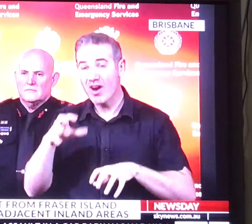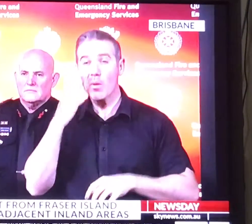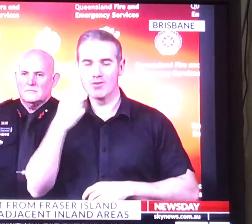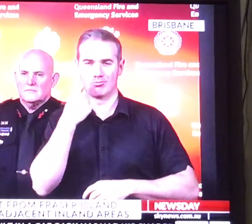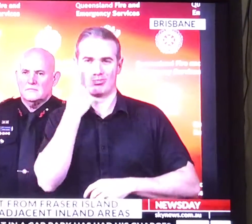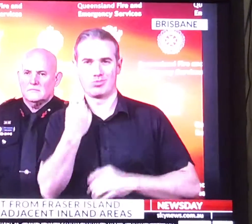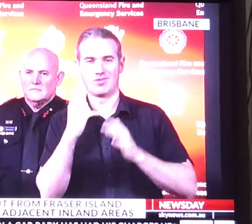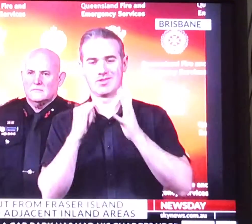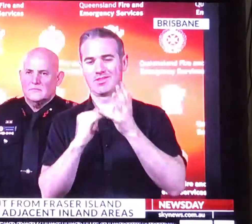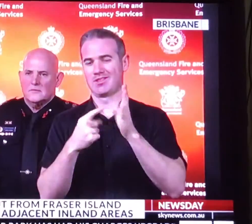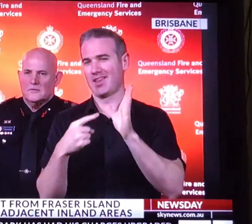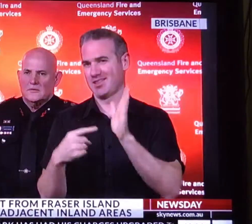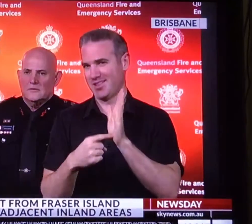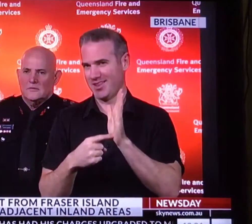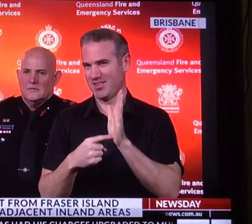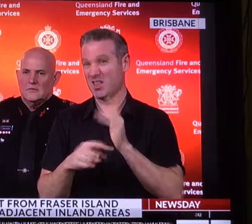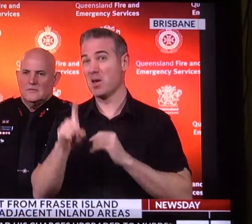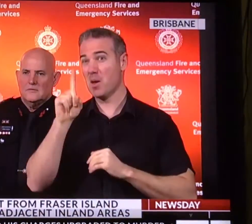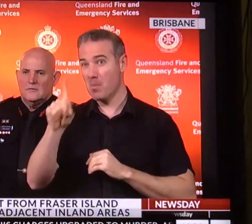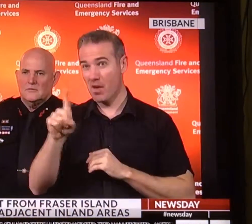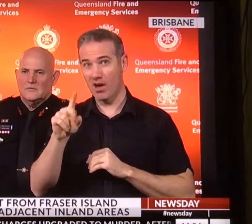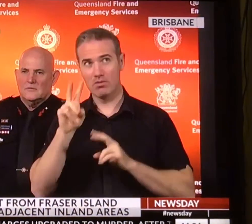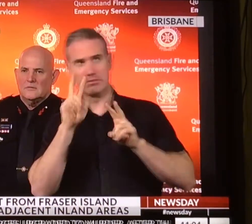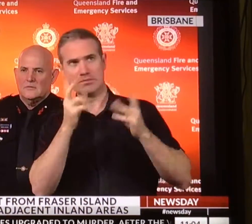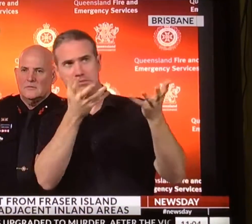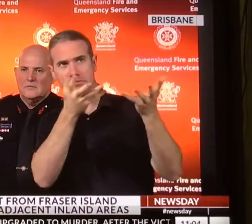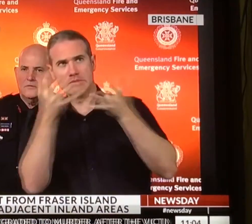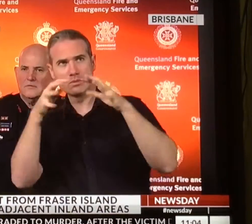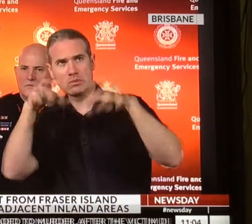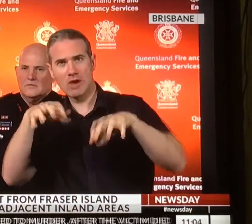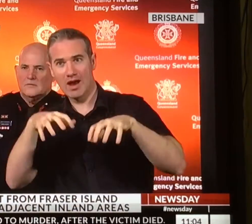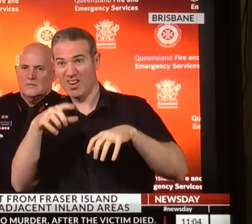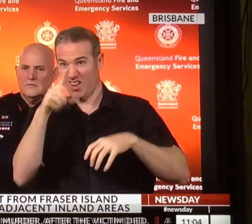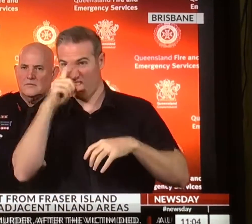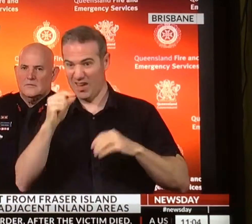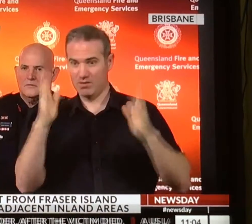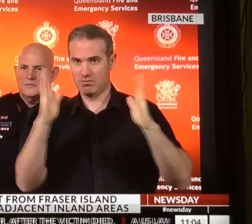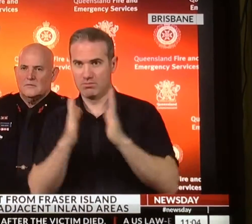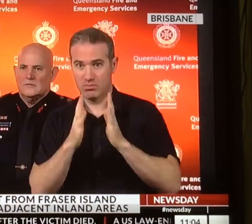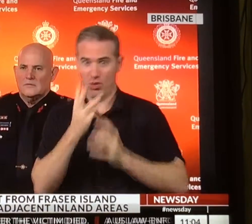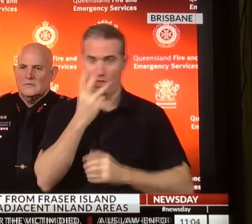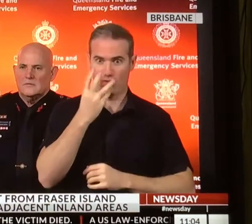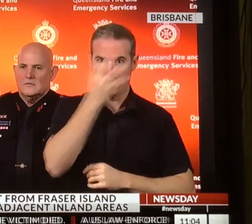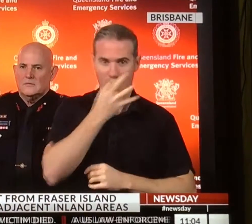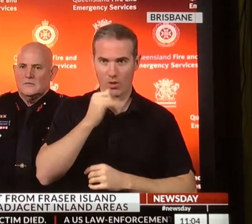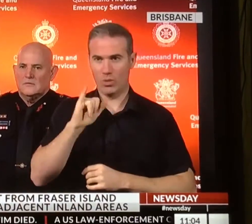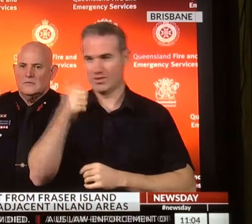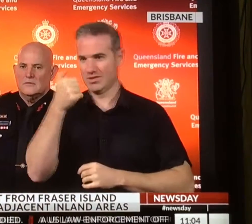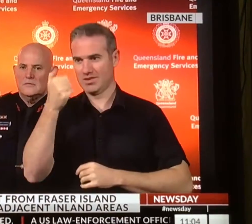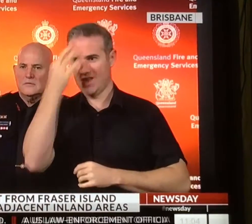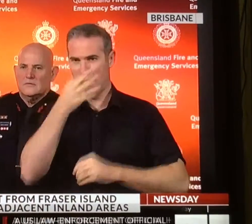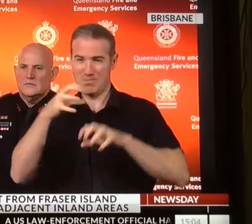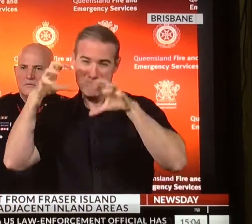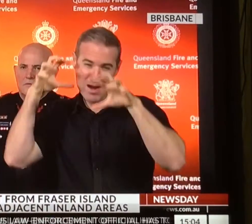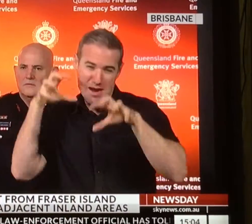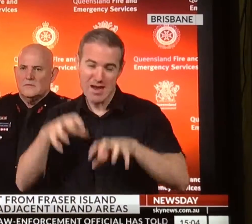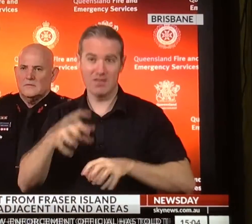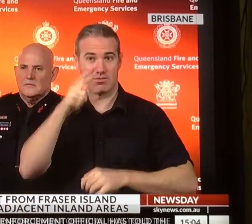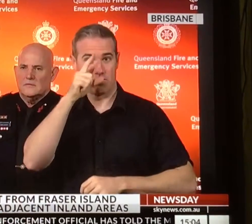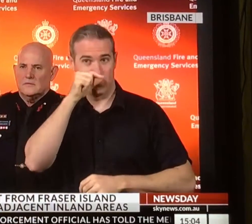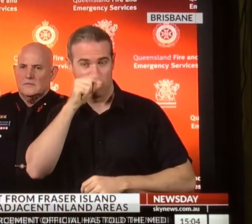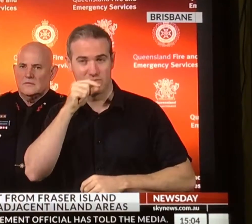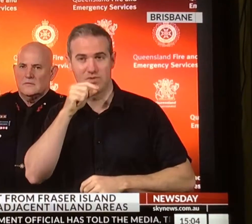rainfall totals, when you do get these kind of rain events, can fall within a much shorter time period, down to around 3 or 6 hours. And it's those kind of rainfalls that occur over